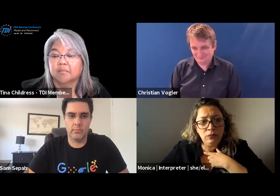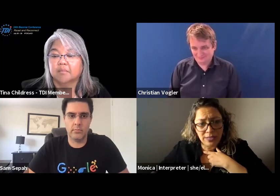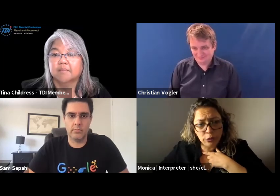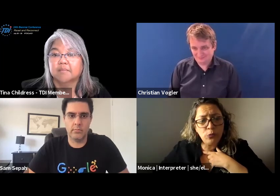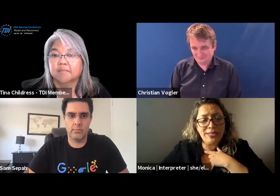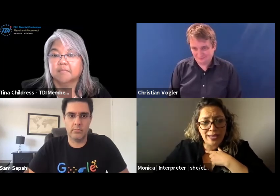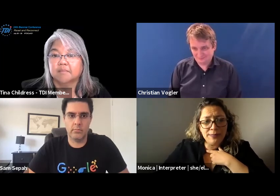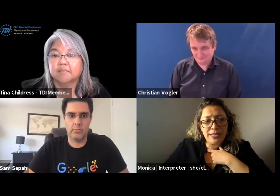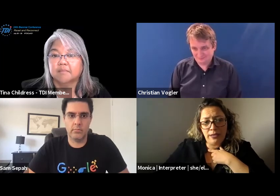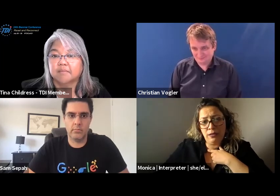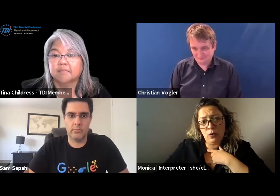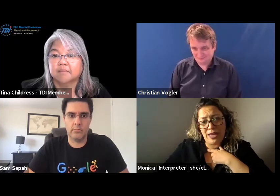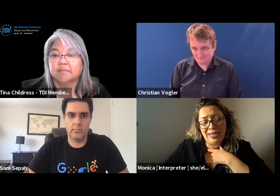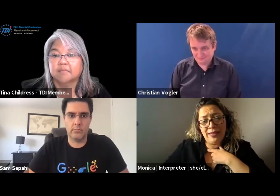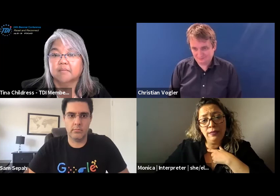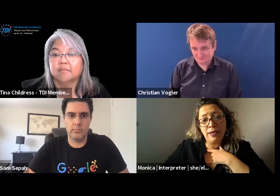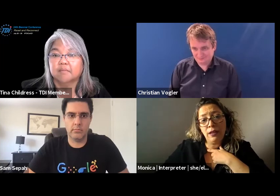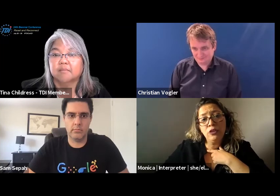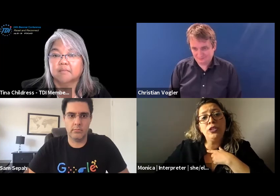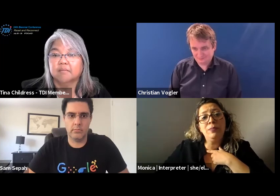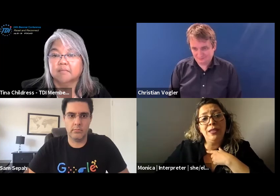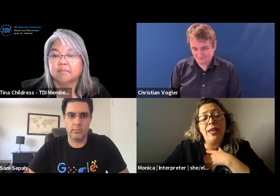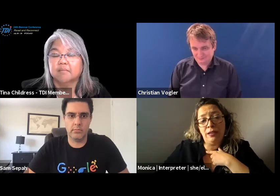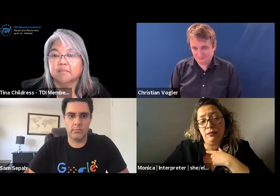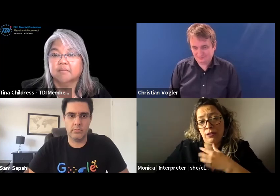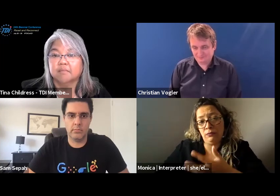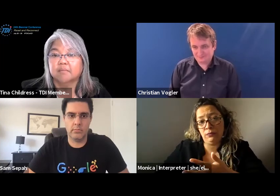similar to what Sam said, okay, can technology be that